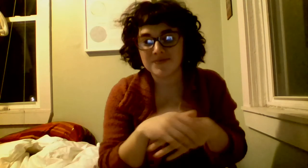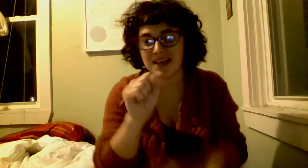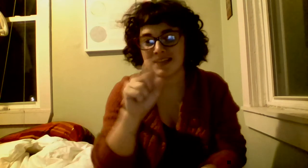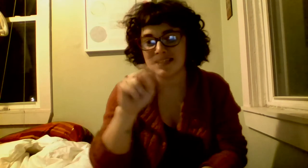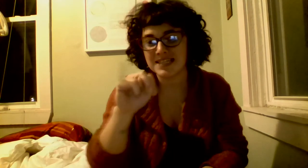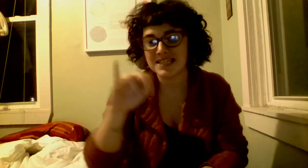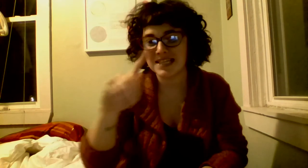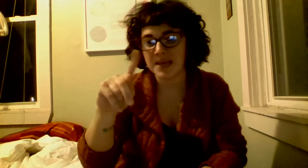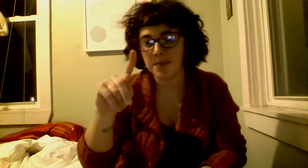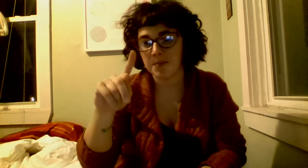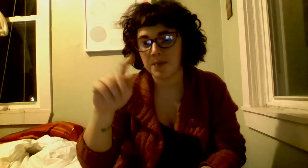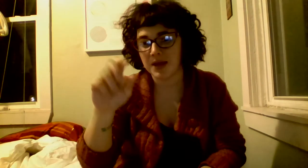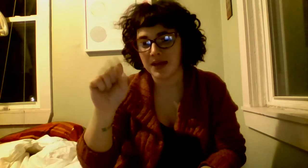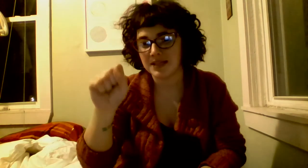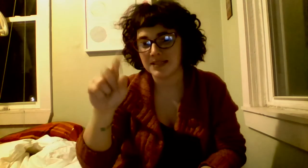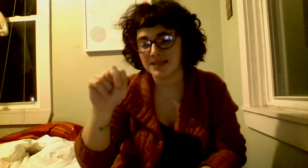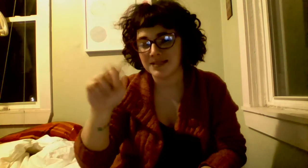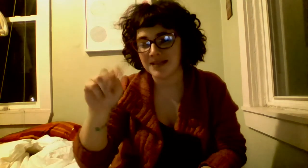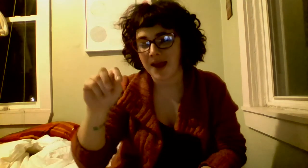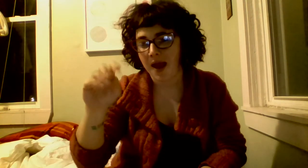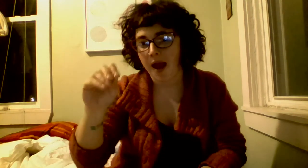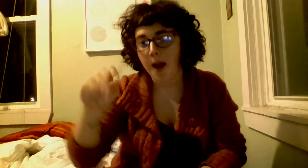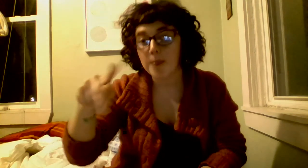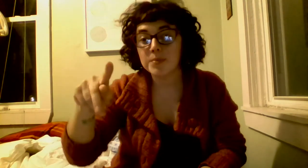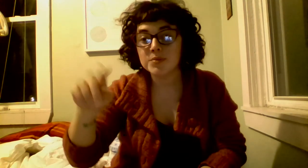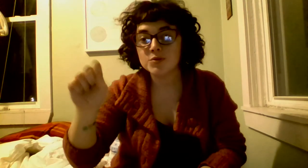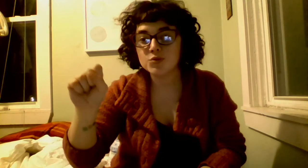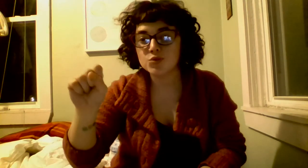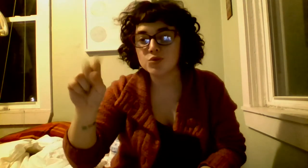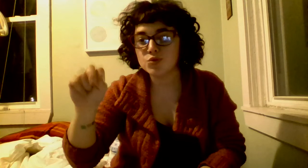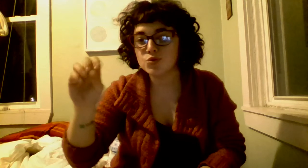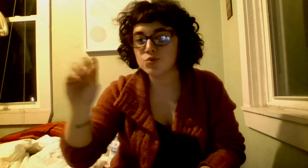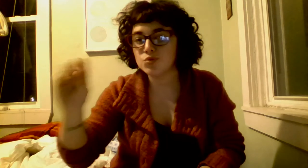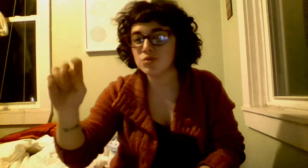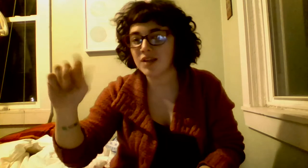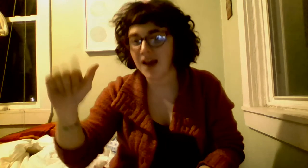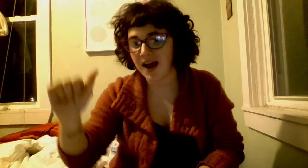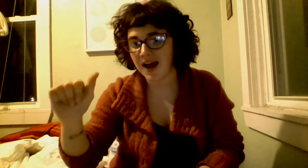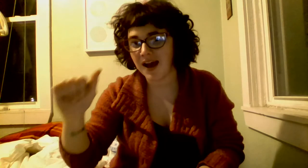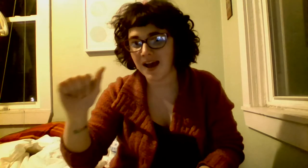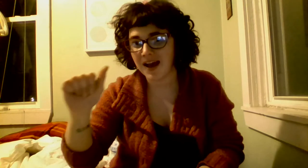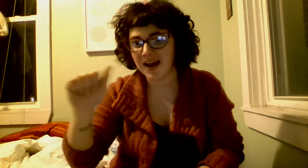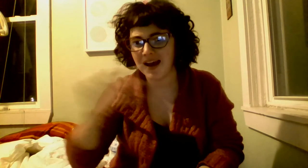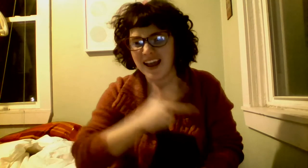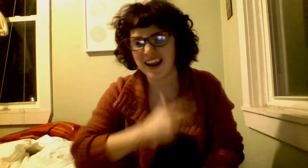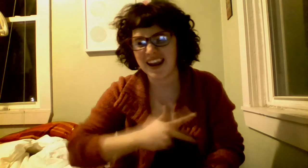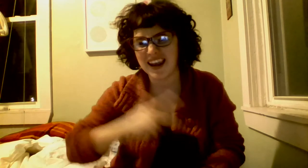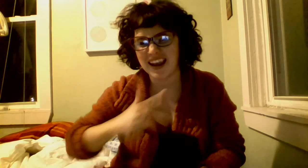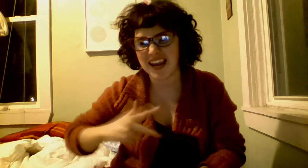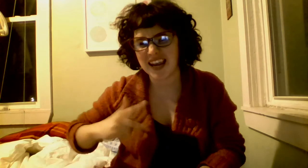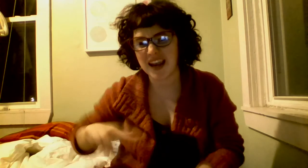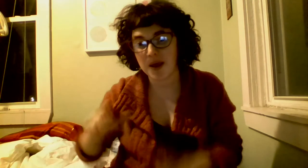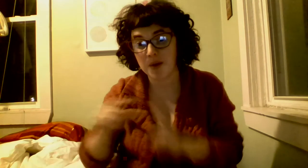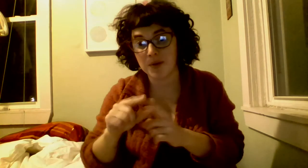snute här är äventyret ute. I did it! I got it down in time. I had to shorten it a little bit,